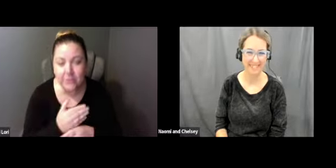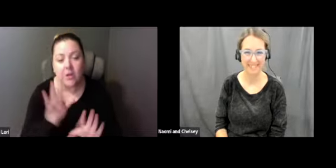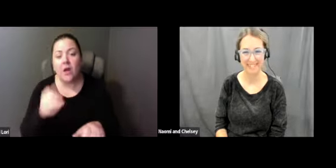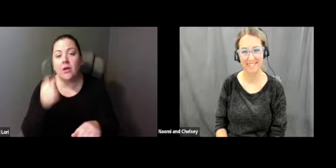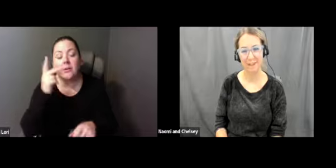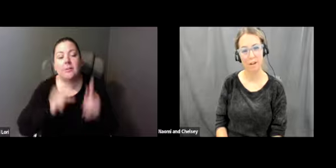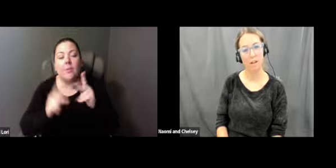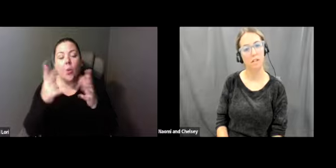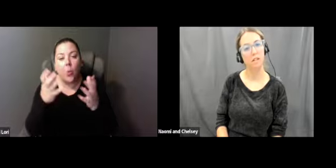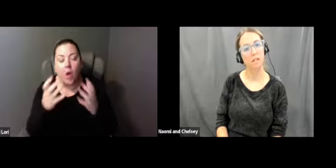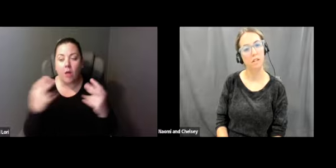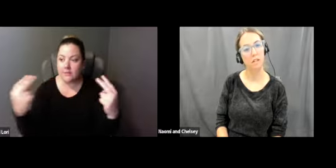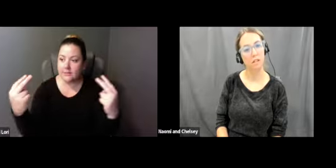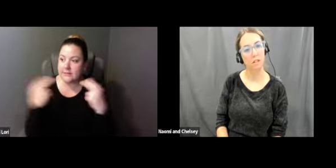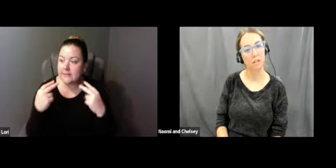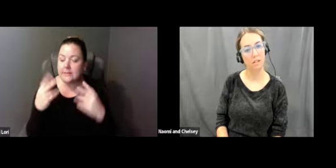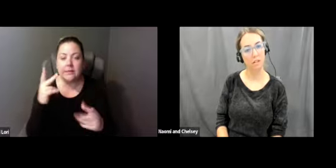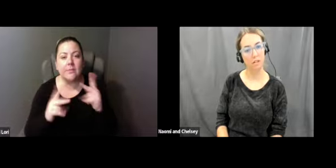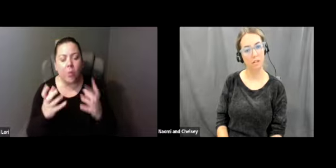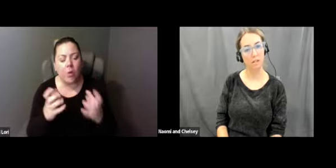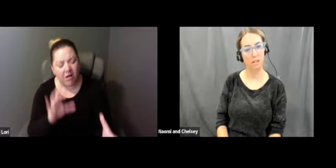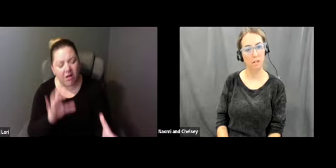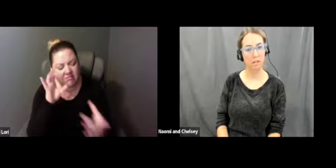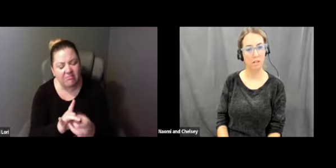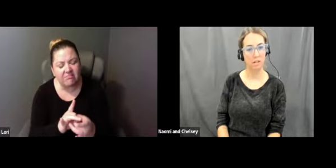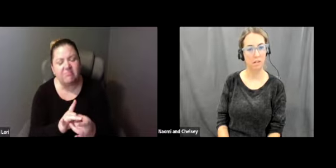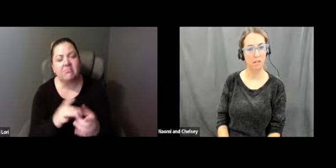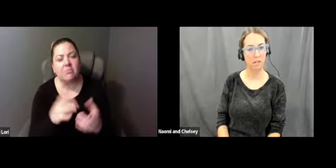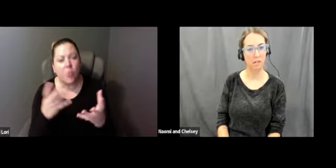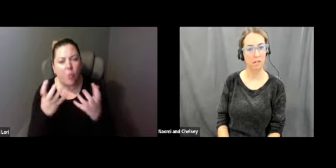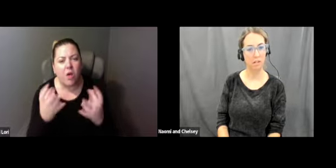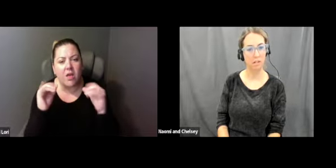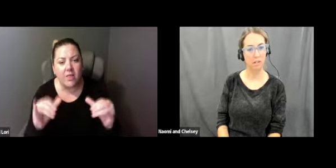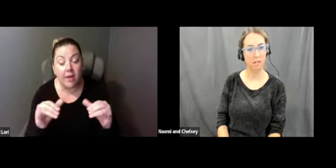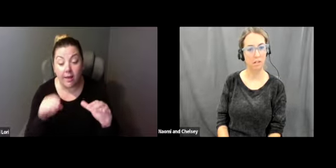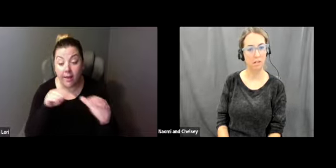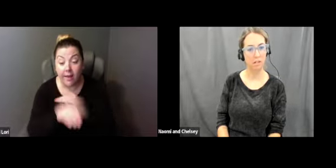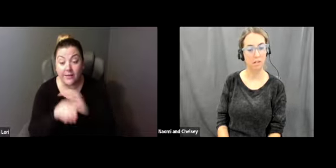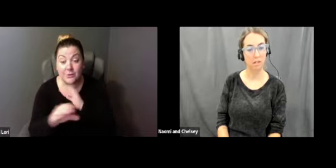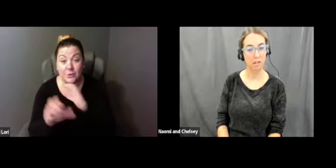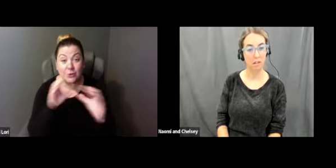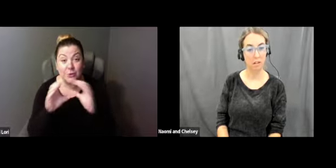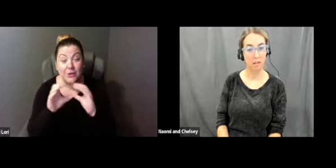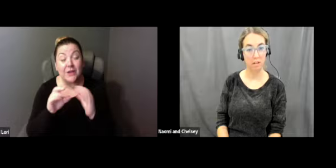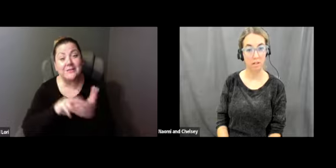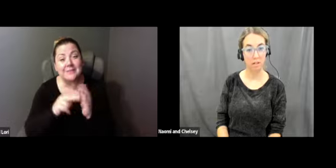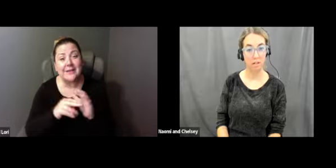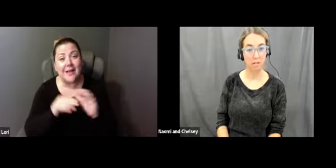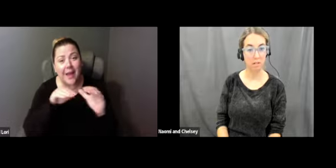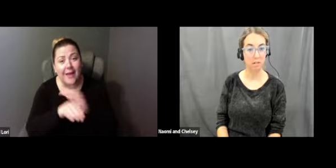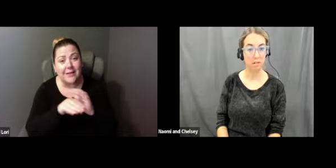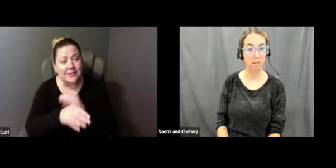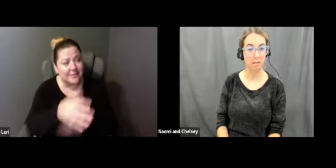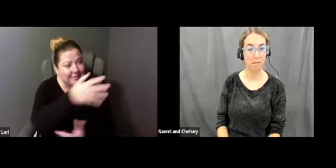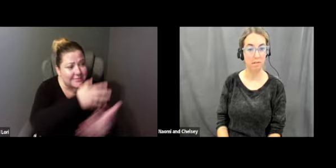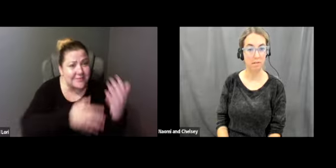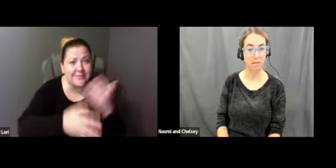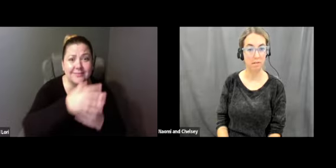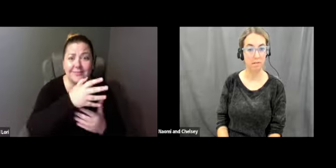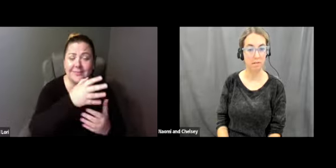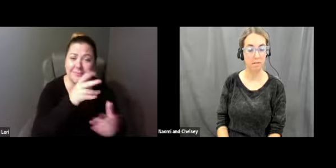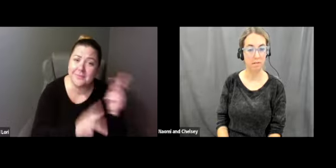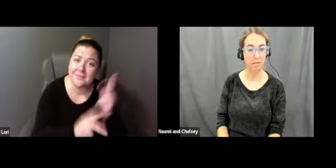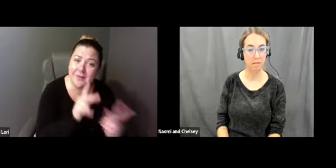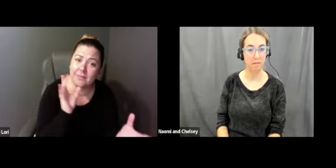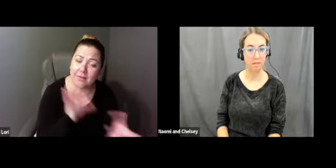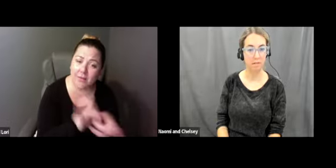heard. And, having true access to communication is having access to each other. And so how our bodies and cultures dictate